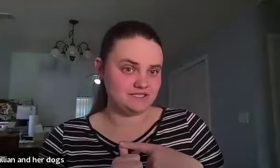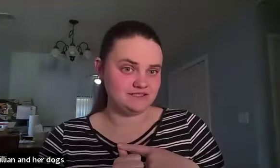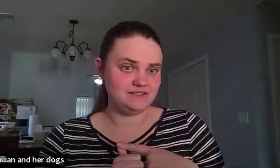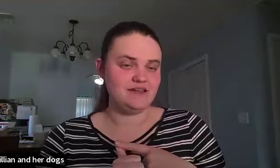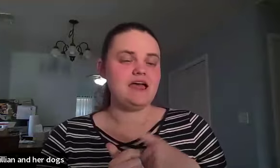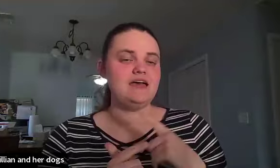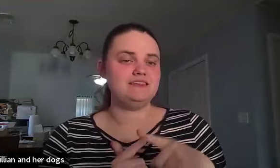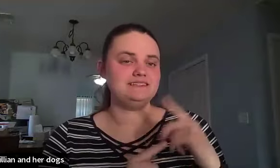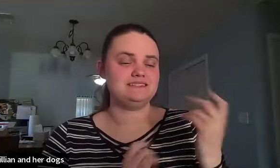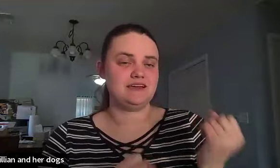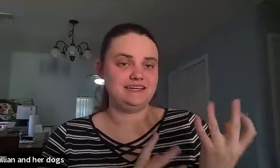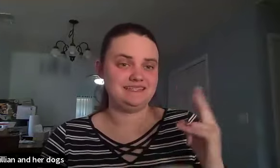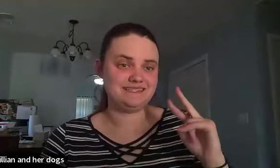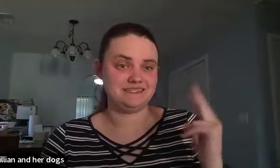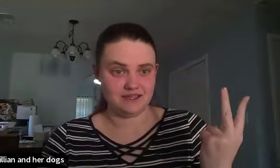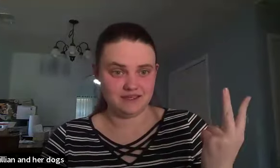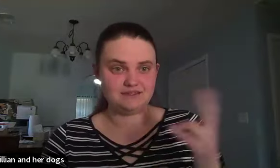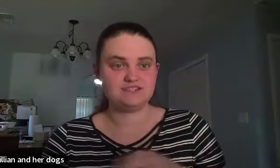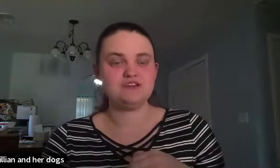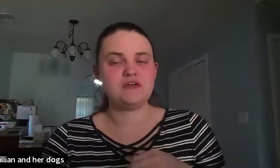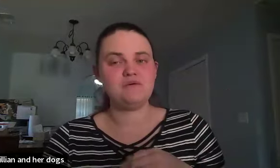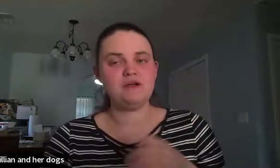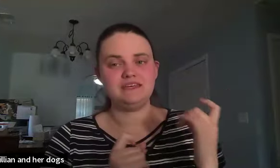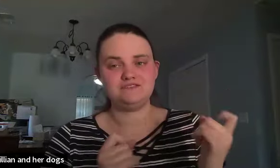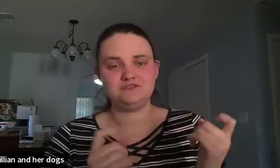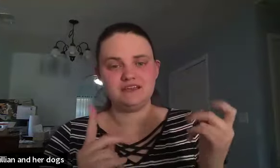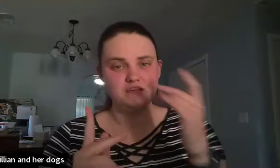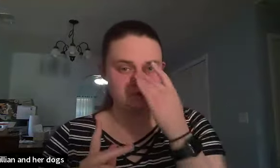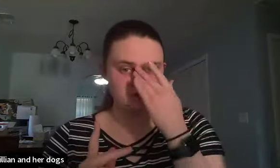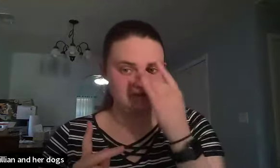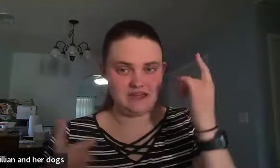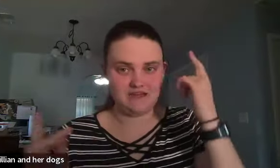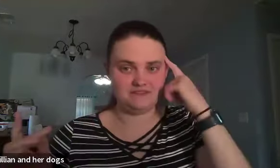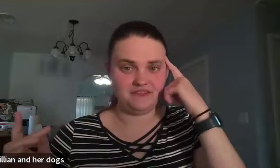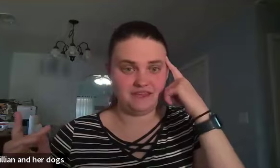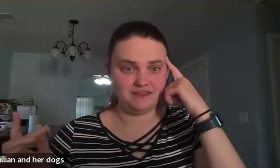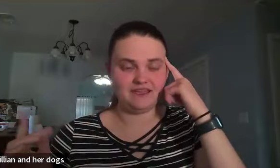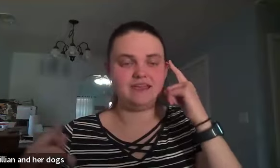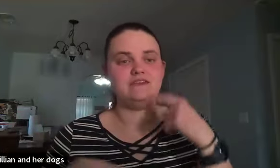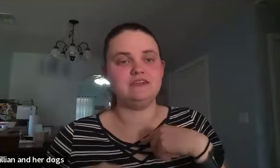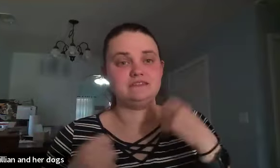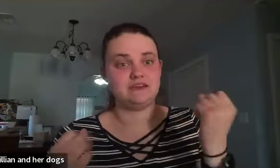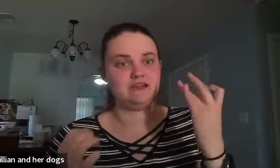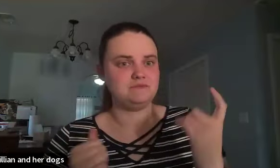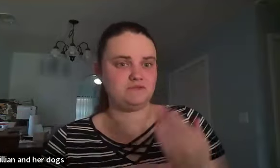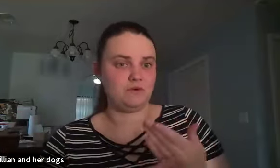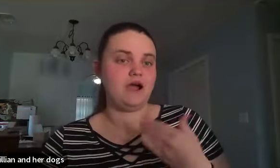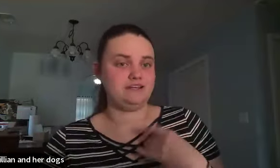first and then sign it second. So that way it gives you guys the opportunity to have to think and then sign it before I